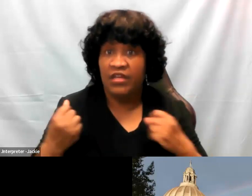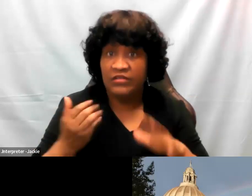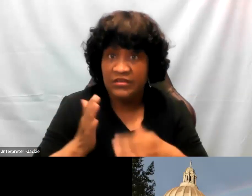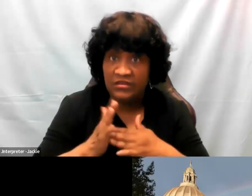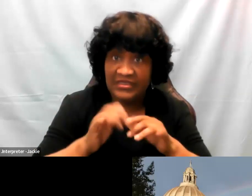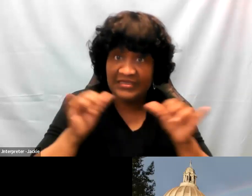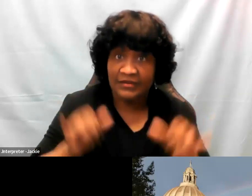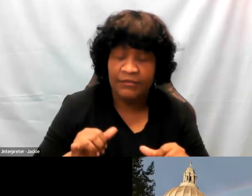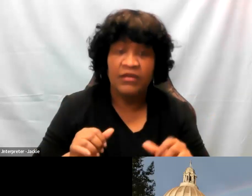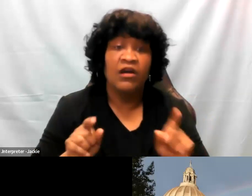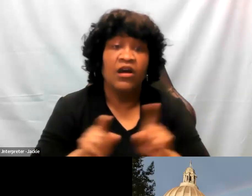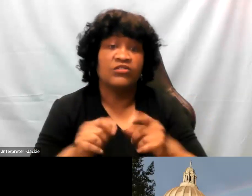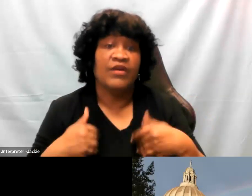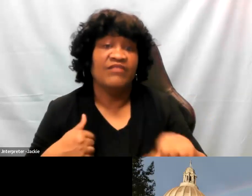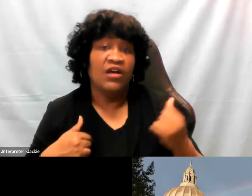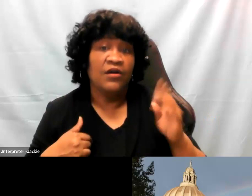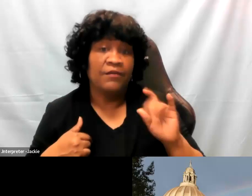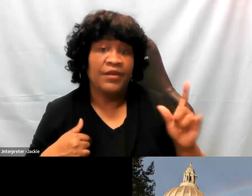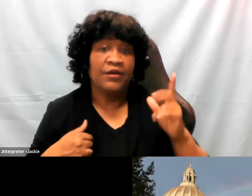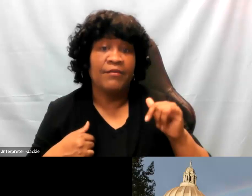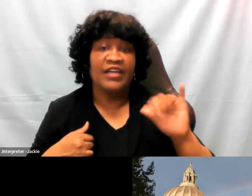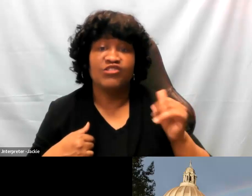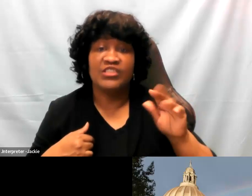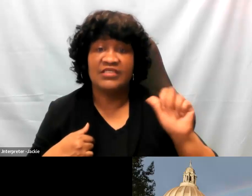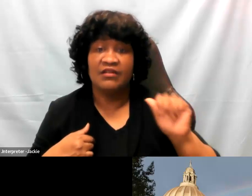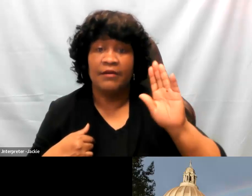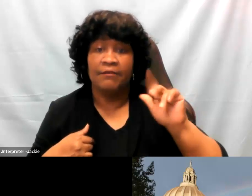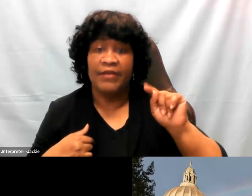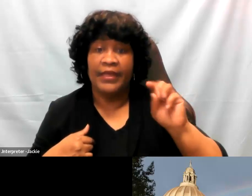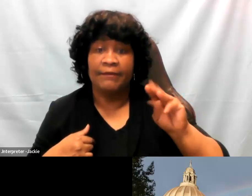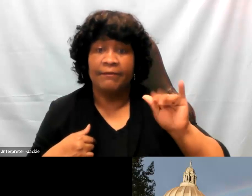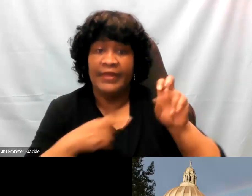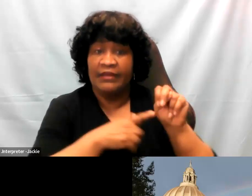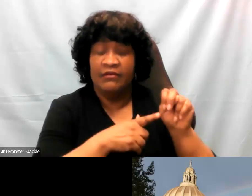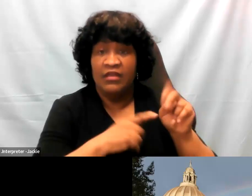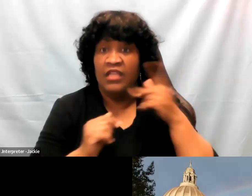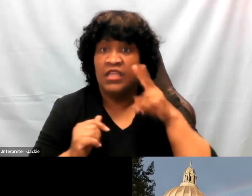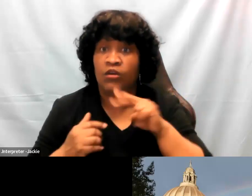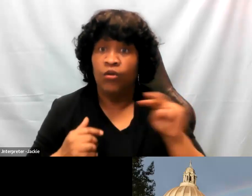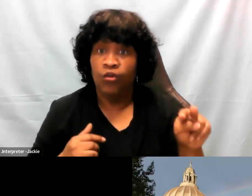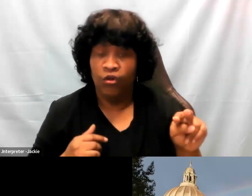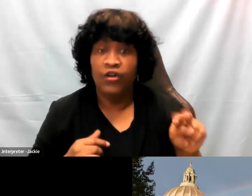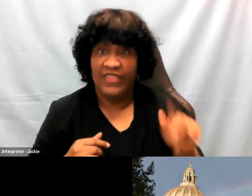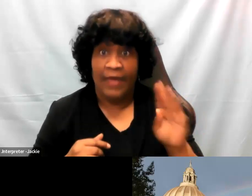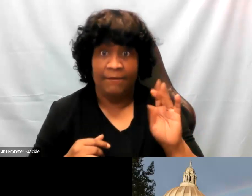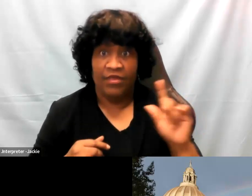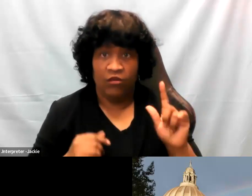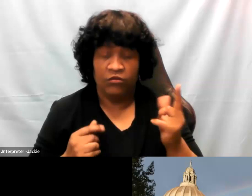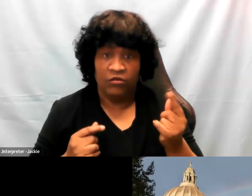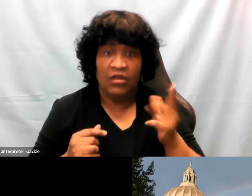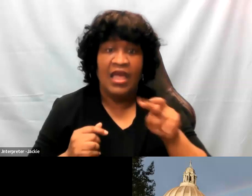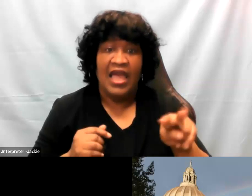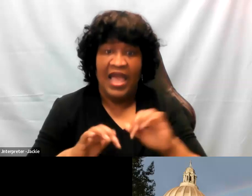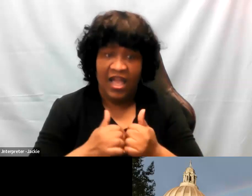also had a bill by Jessica Bateman that really takes a look at behavioral